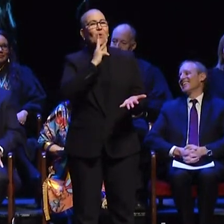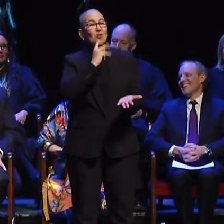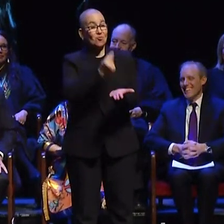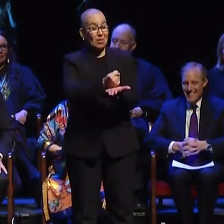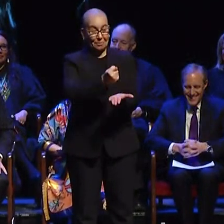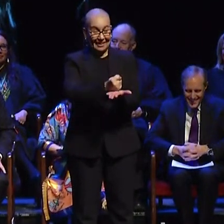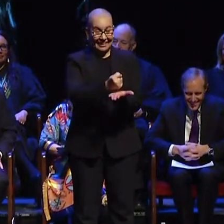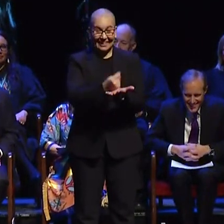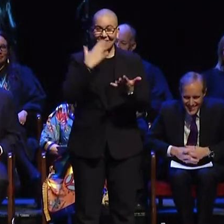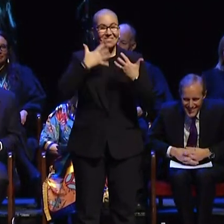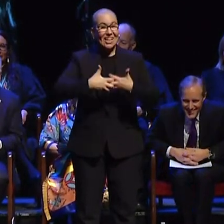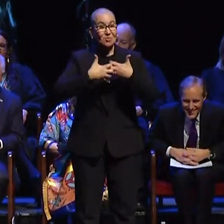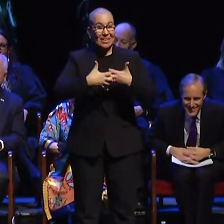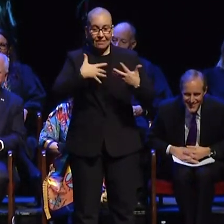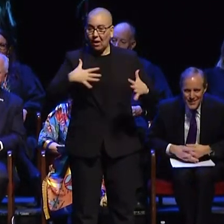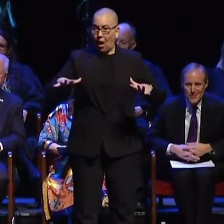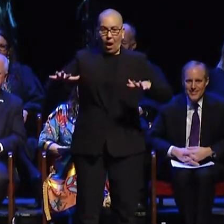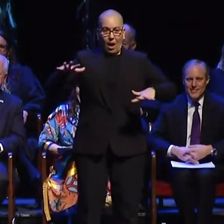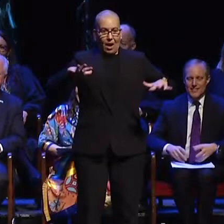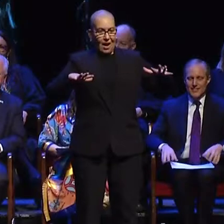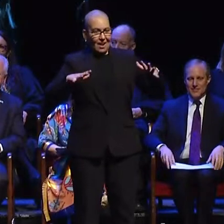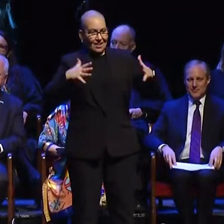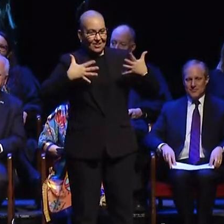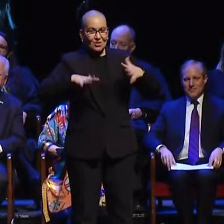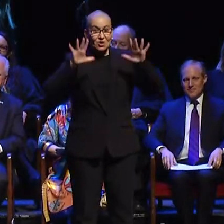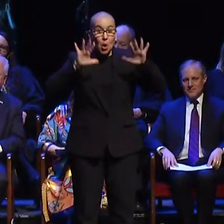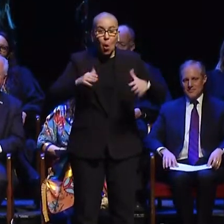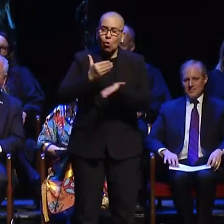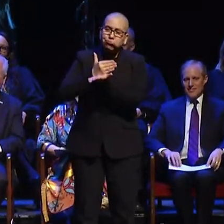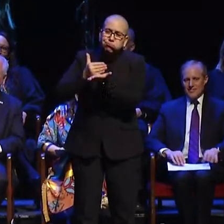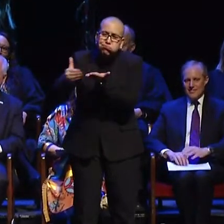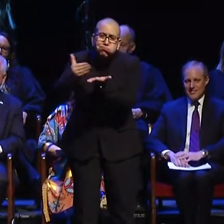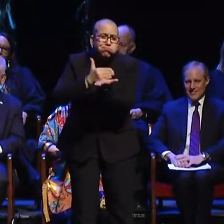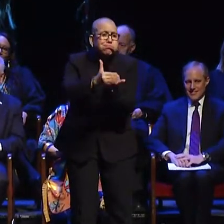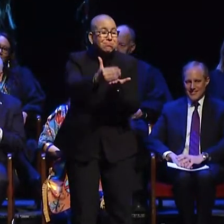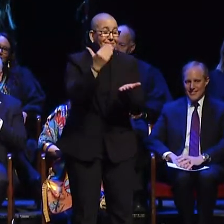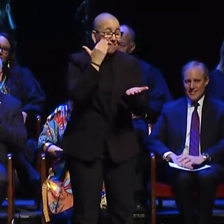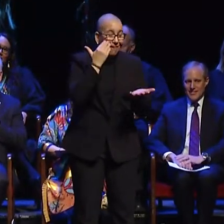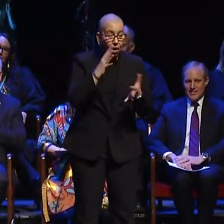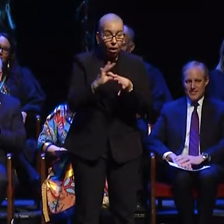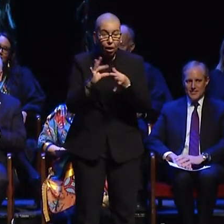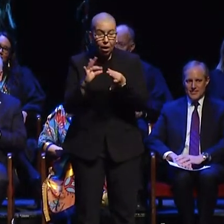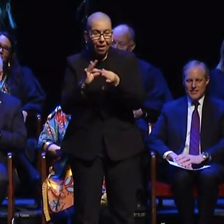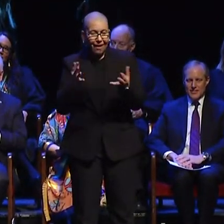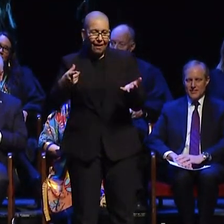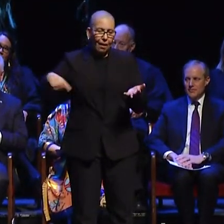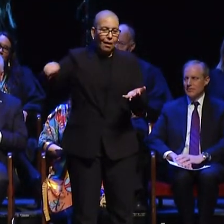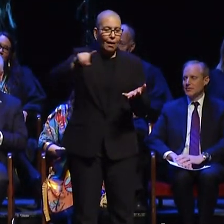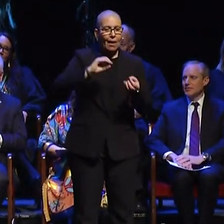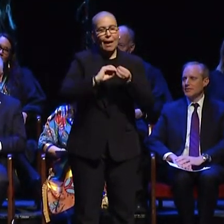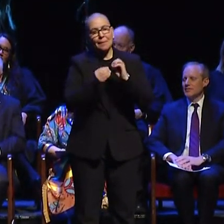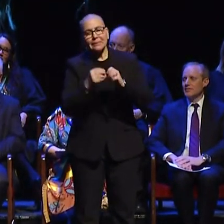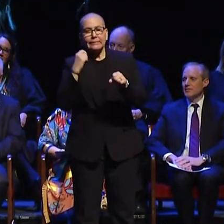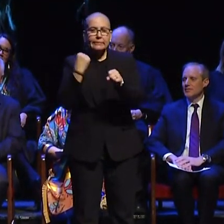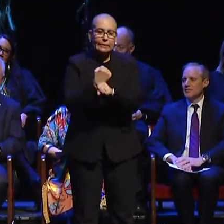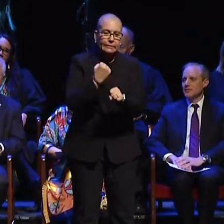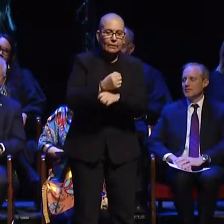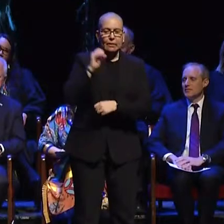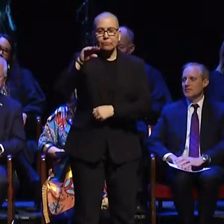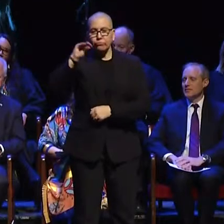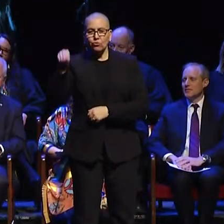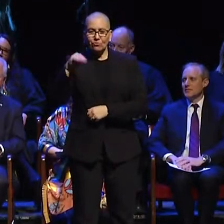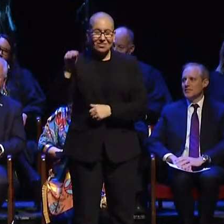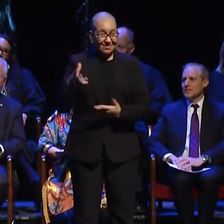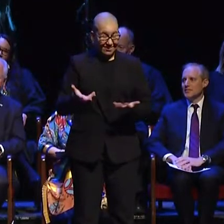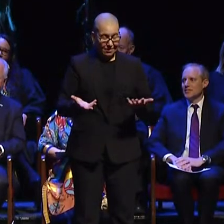about the pension fund. Let's talk about snow plows. You know, usually in these situations, I say some numbers to get some people's attention. As you know,